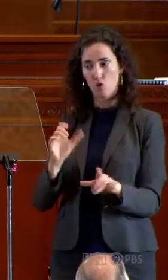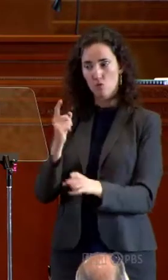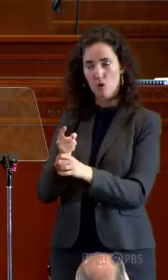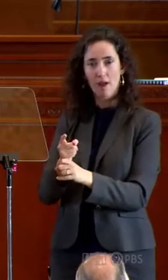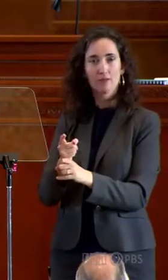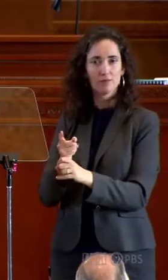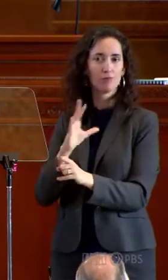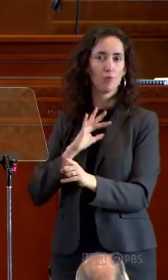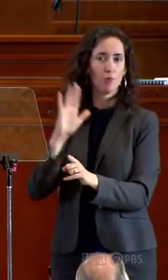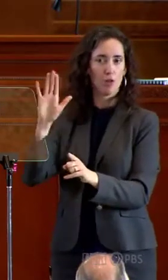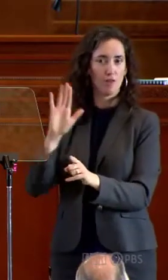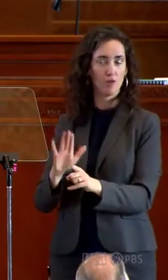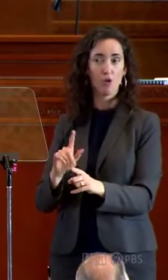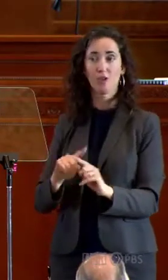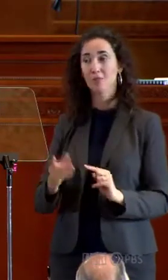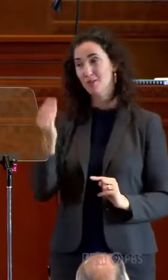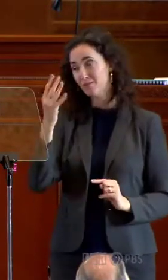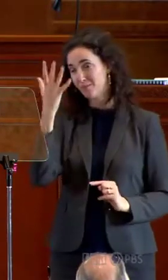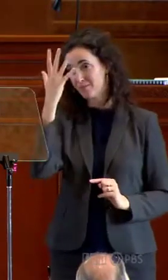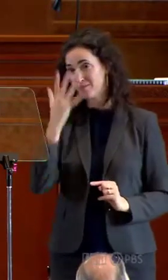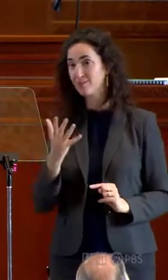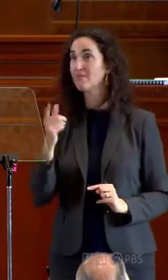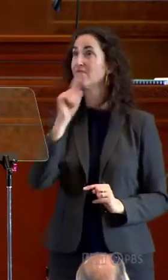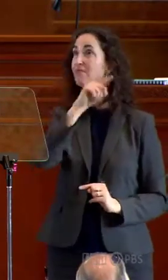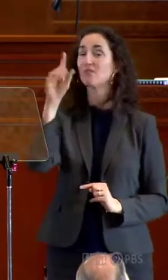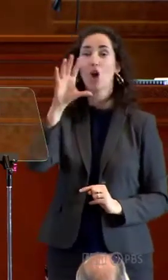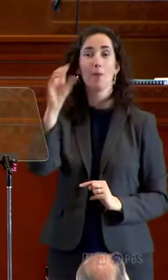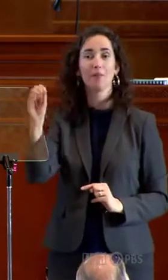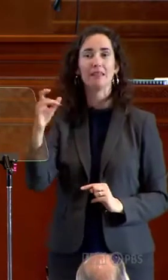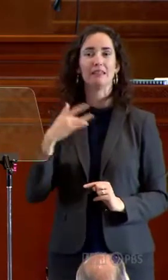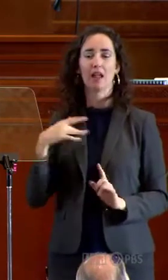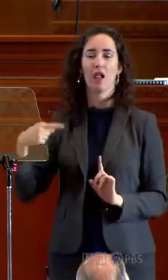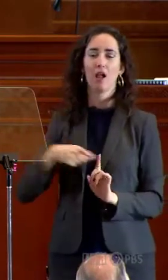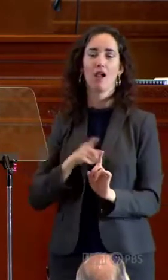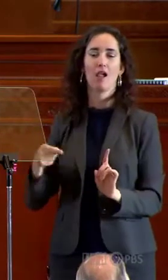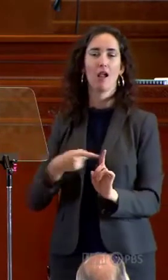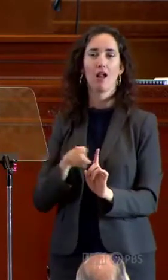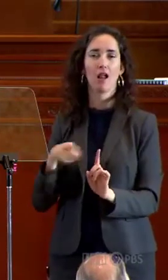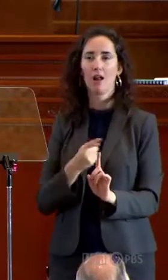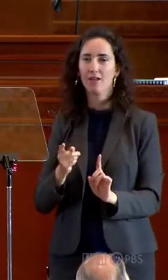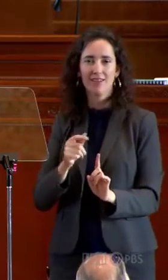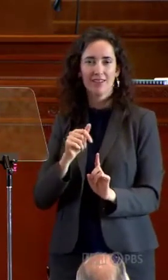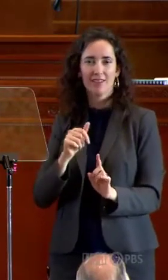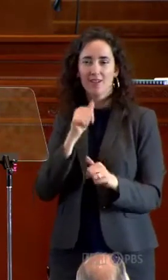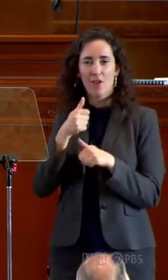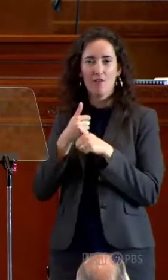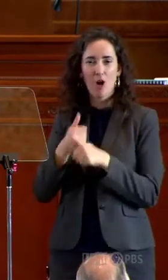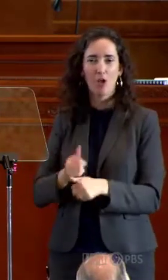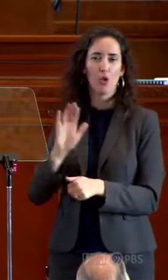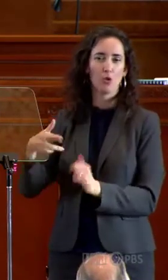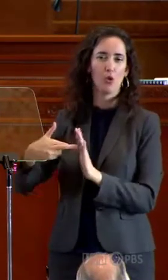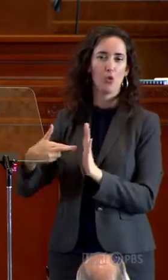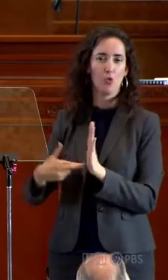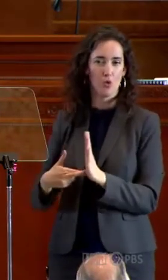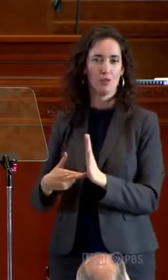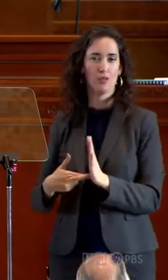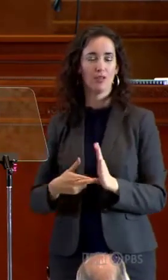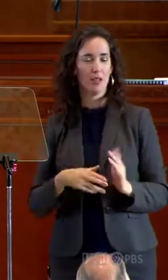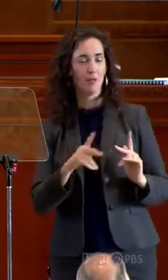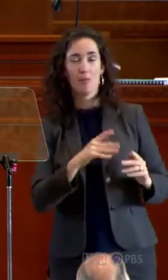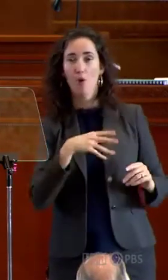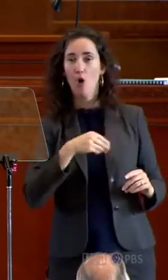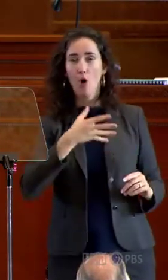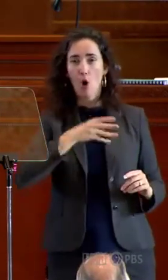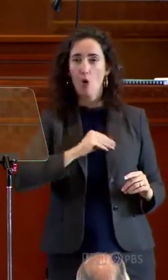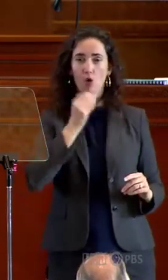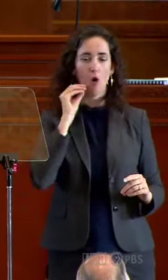intended. Unfortunately, companies don't always work in good faith with homeowners. And all we're